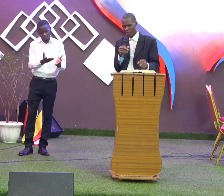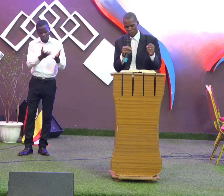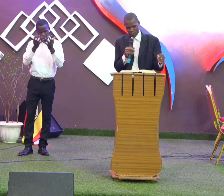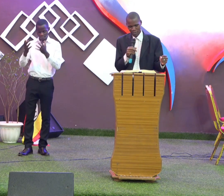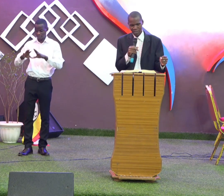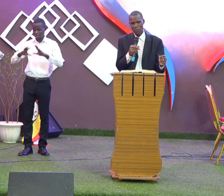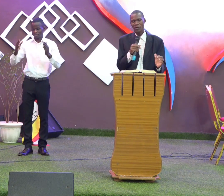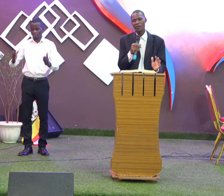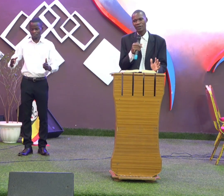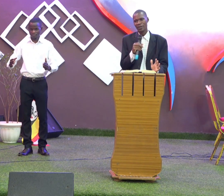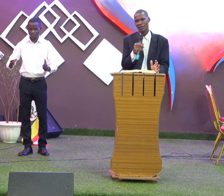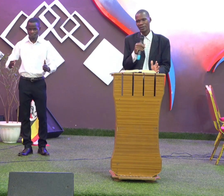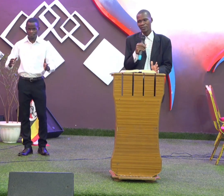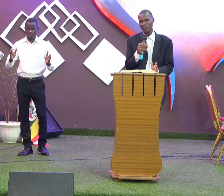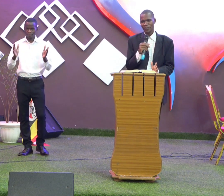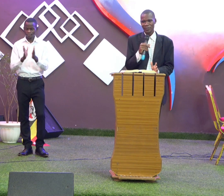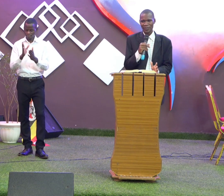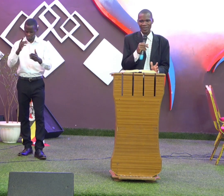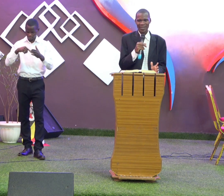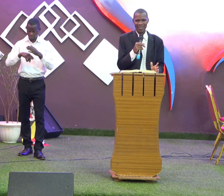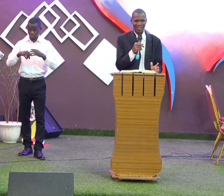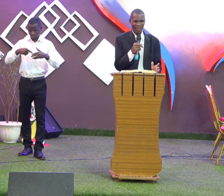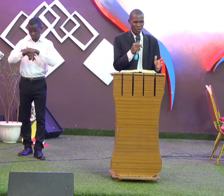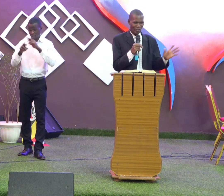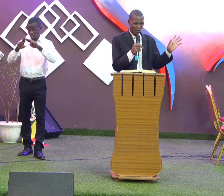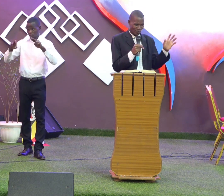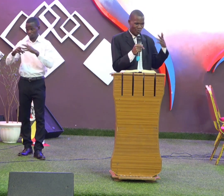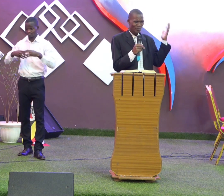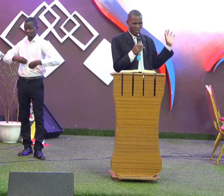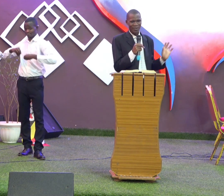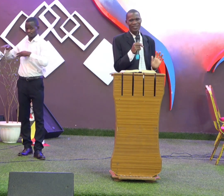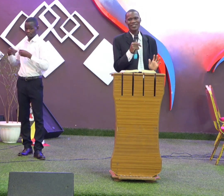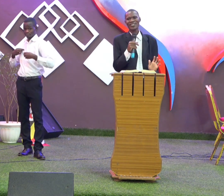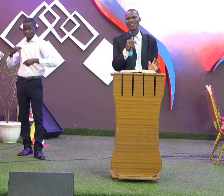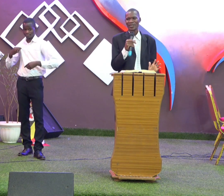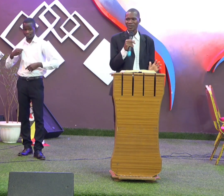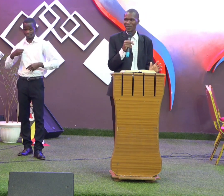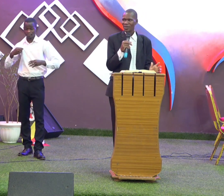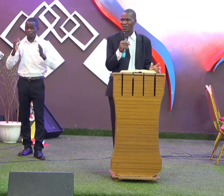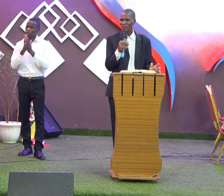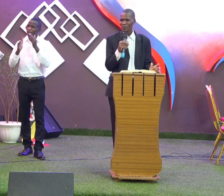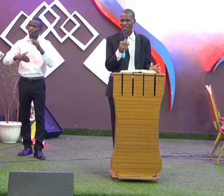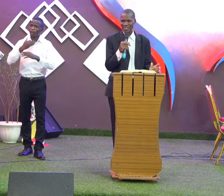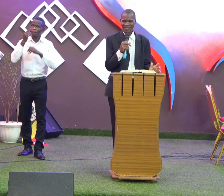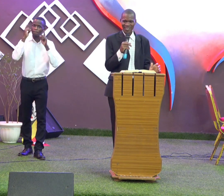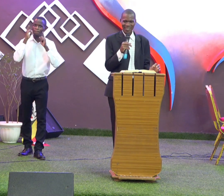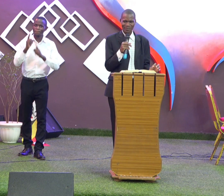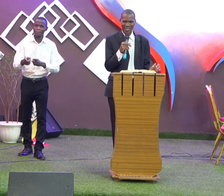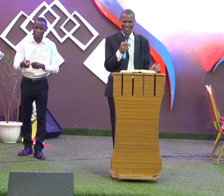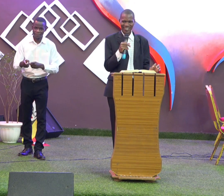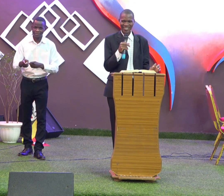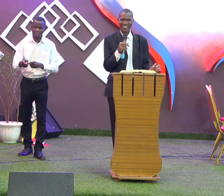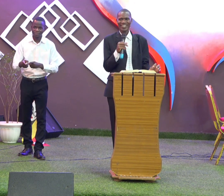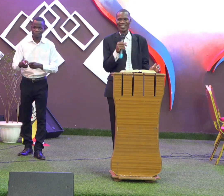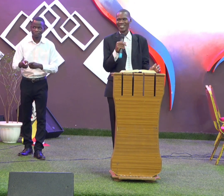meza. I put on the table. Kanyingira okweyambula. And then I went to put off my clothes. Agenda okudda. By the time I came